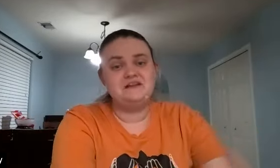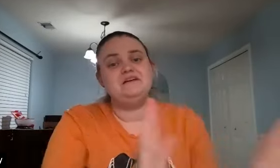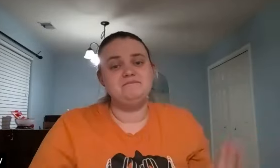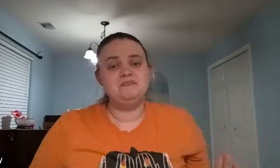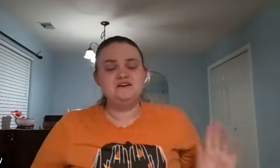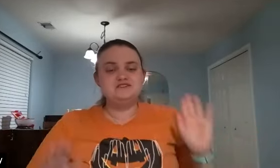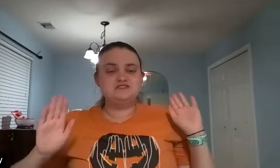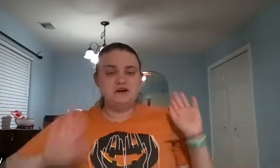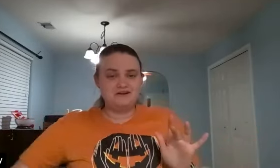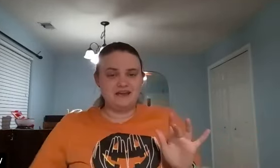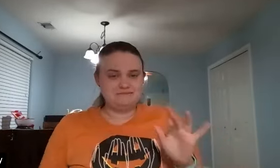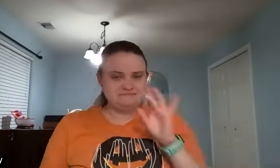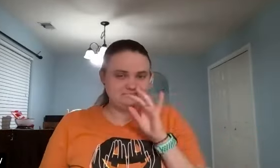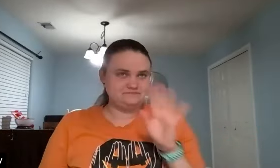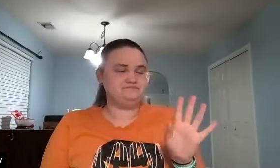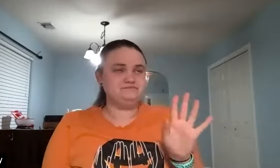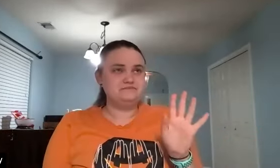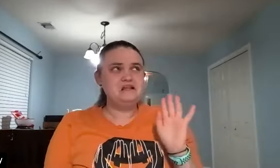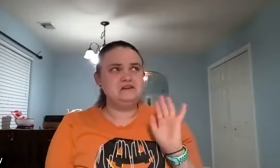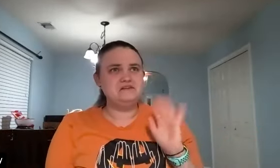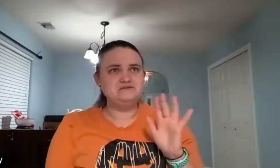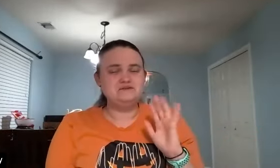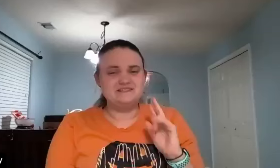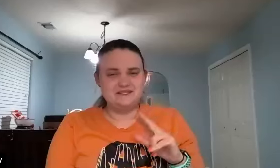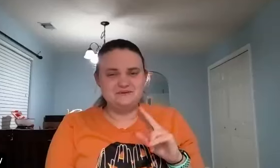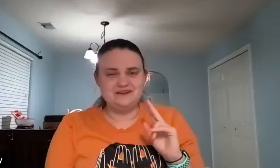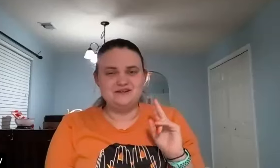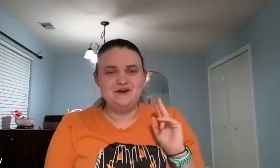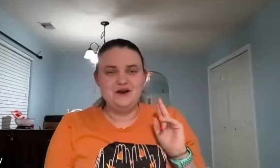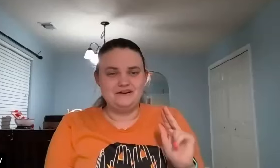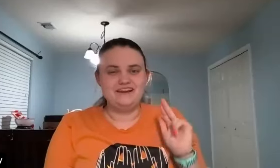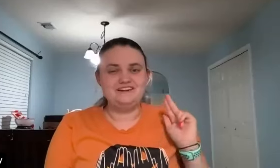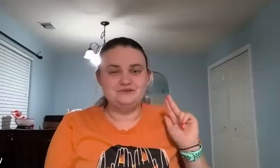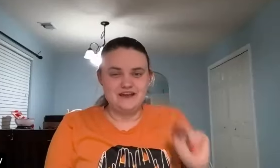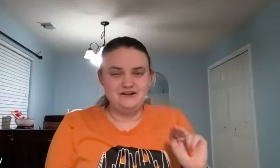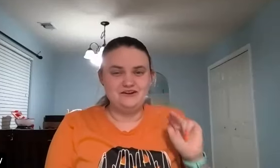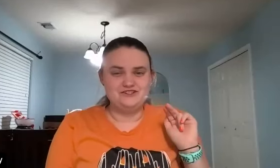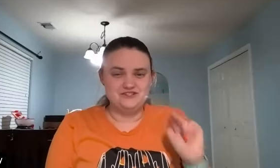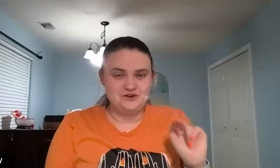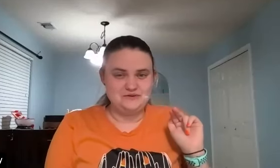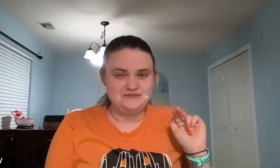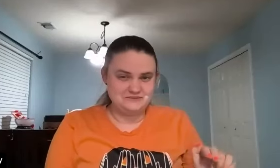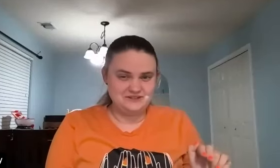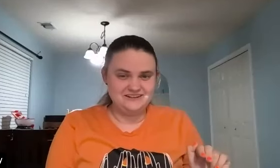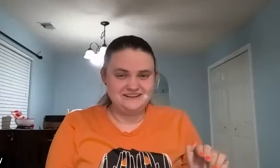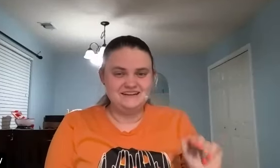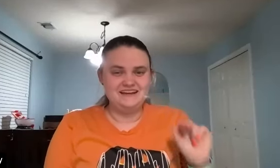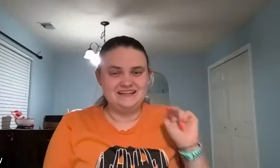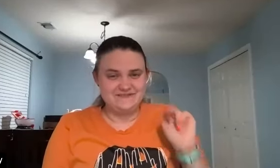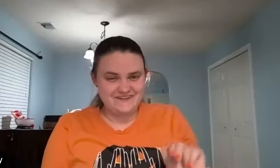Okay, so hurricane. Now this one always gets me because hurricane and hotel are so similar. It's very